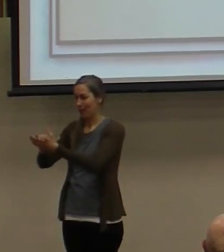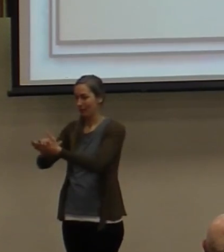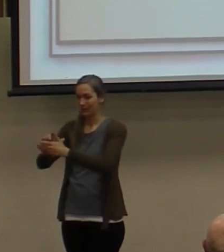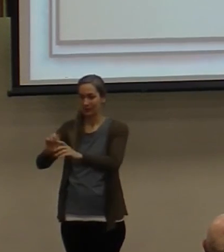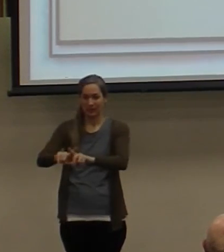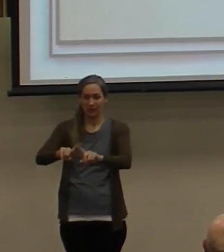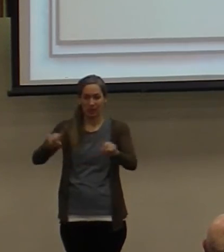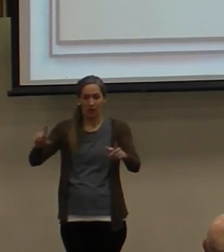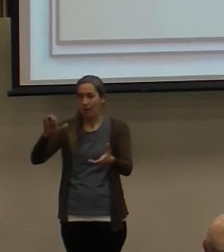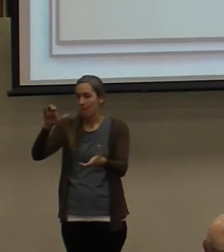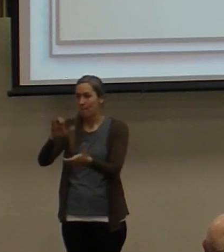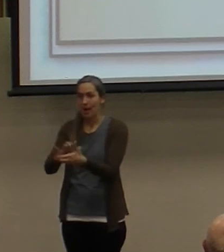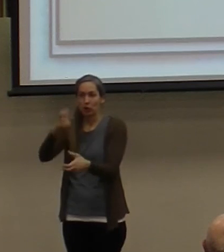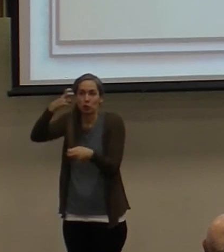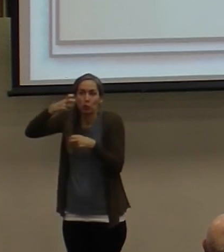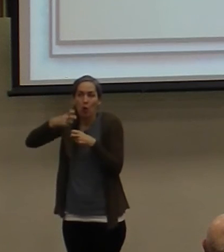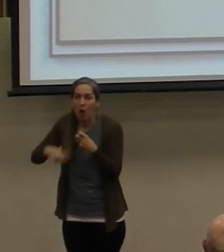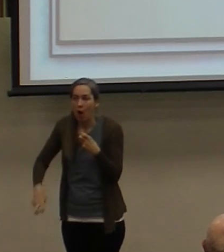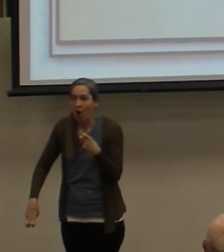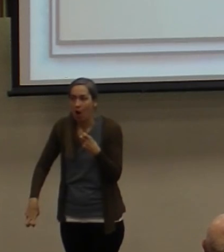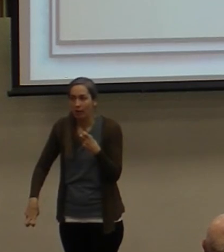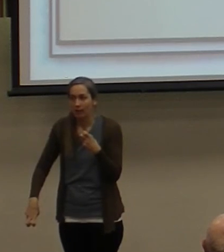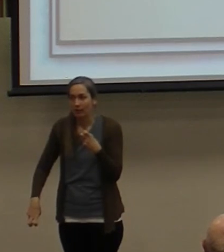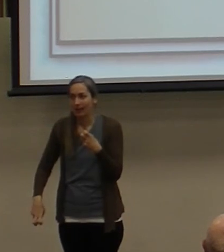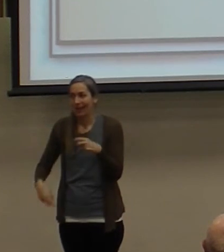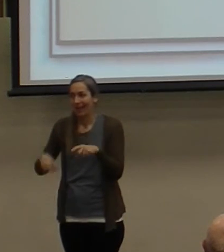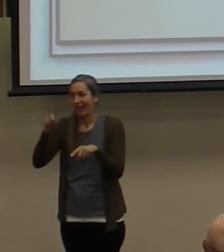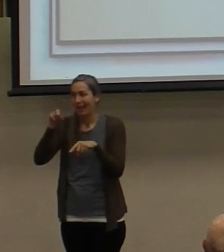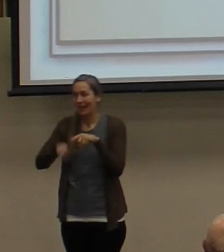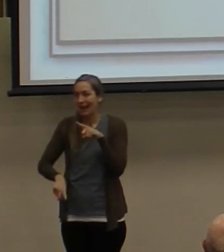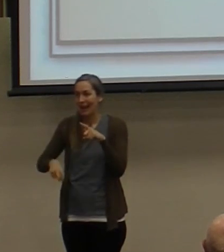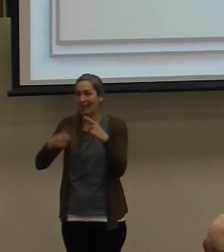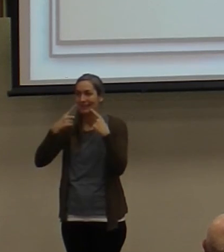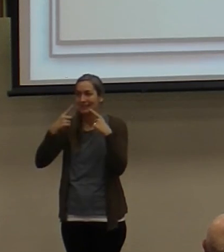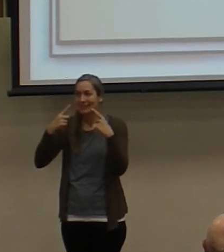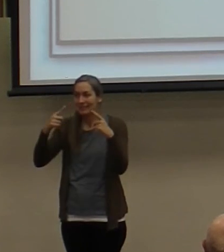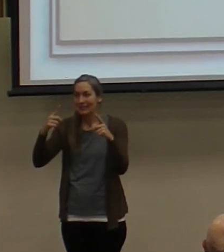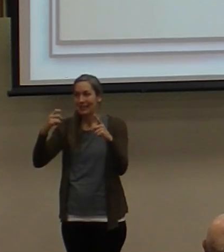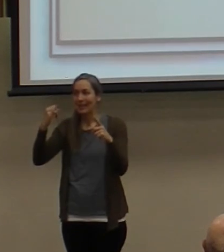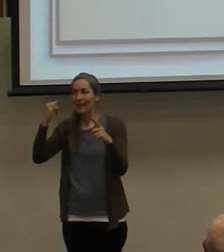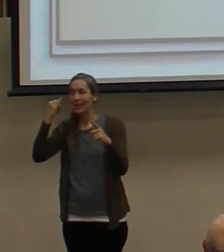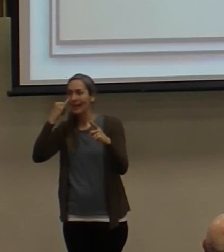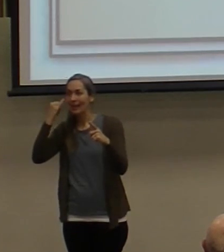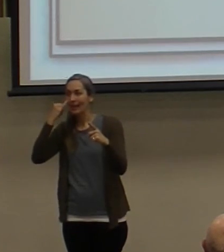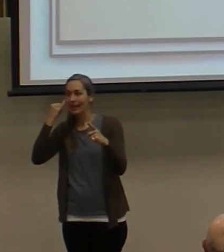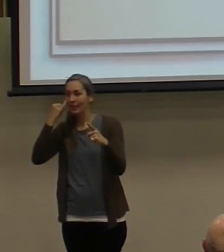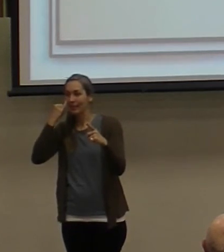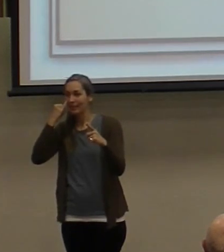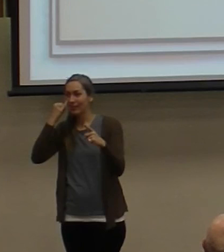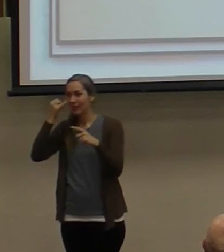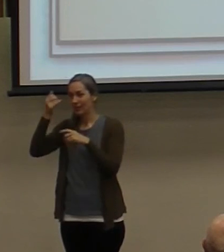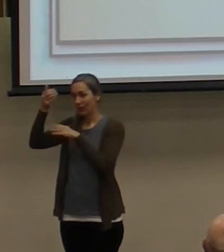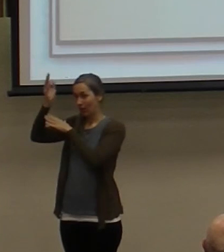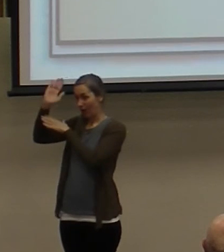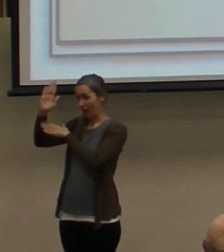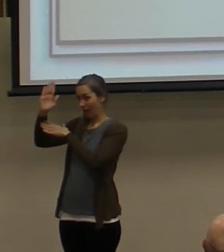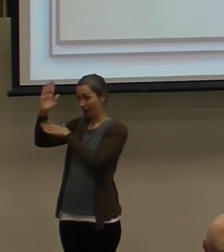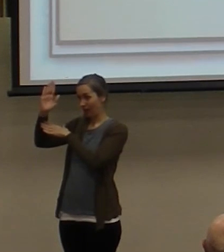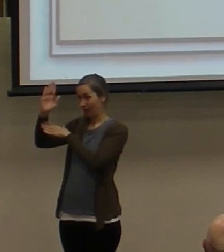Marriage is too hard to make it work if, if the creator of marriage is not involved.